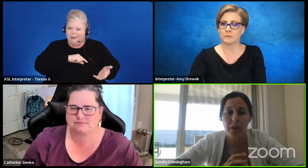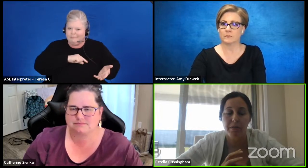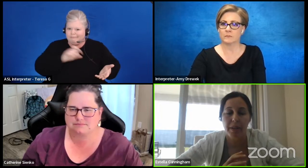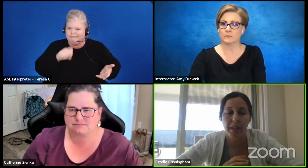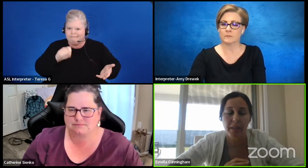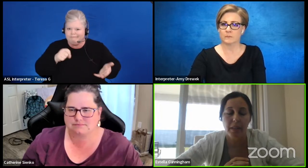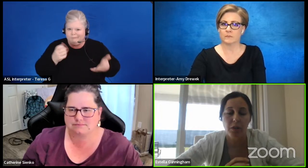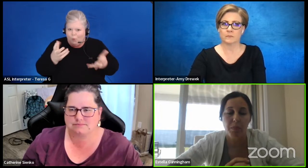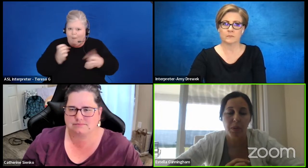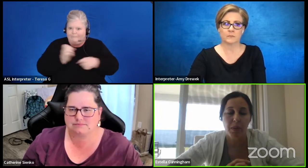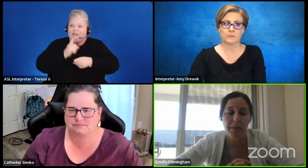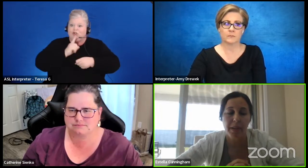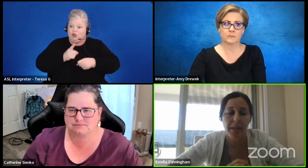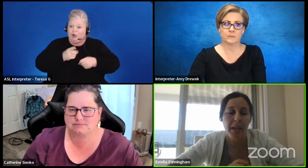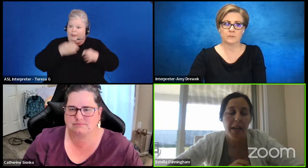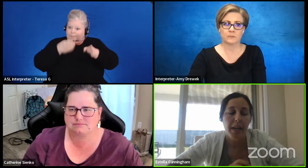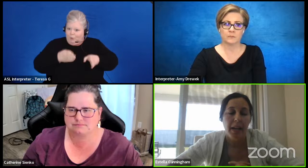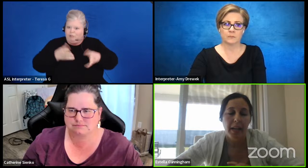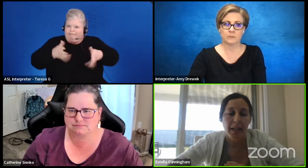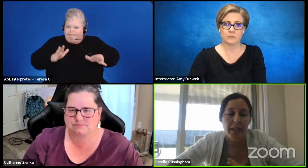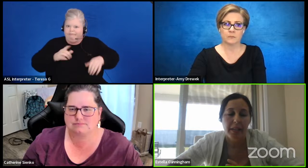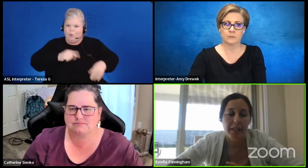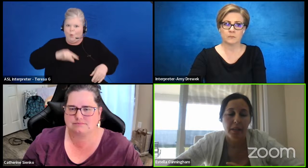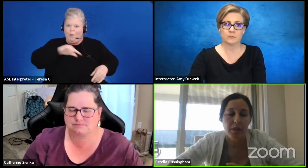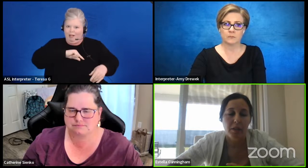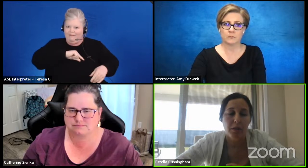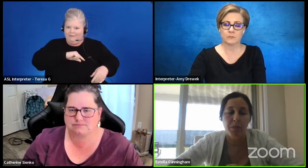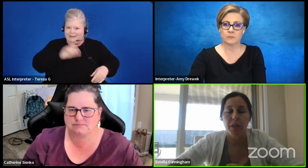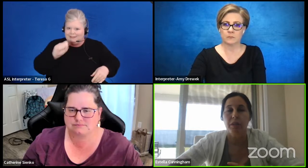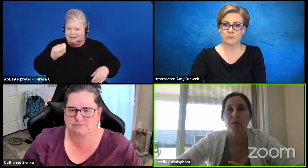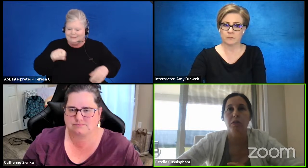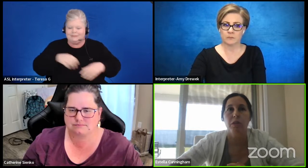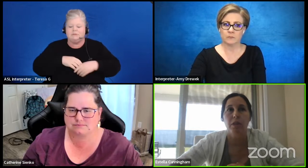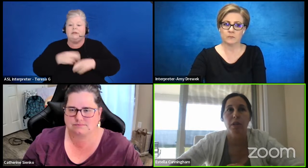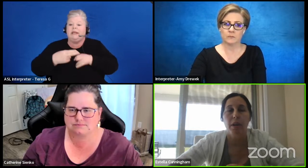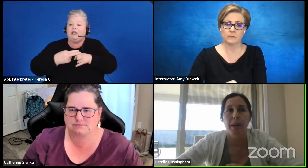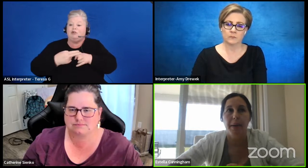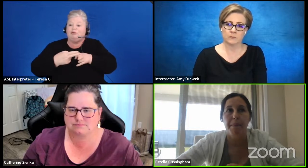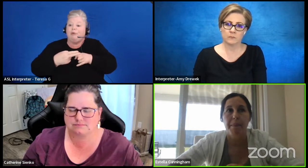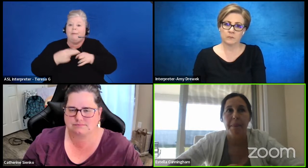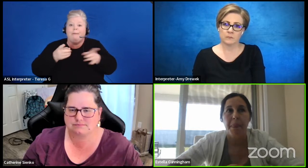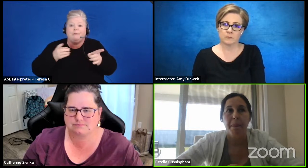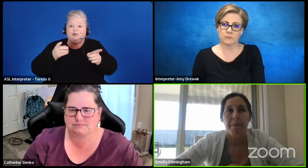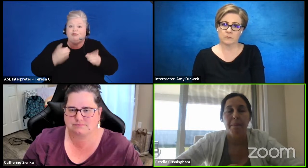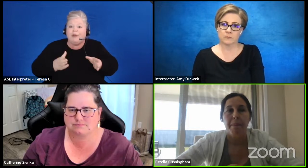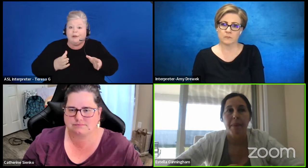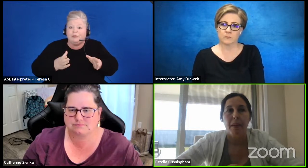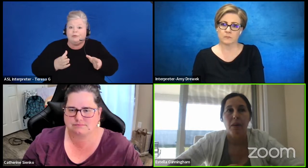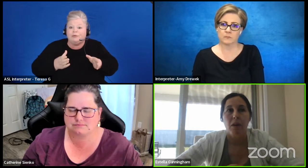make sure of, right? That they should be qualified. And, interim directors are